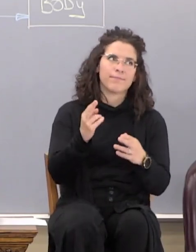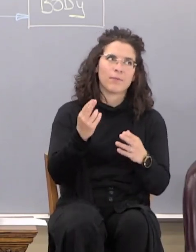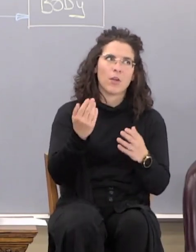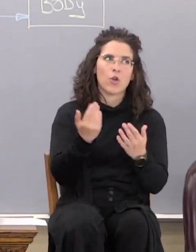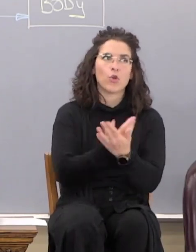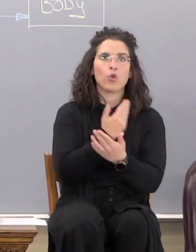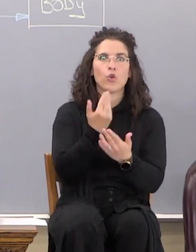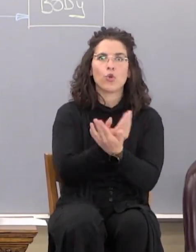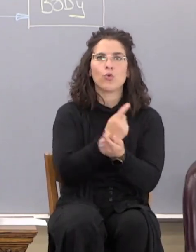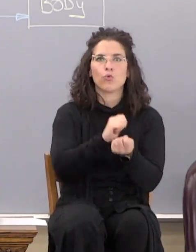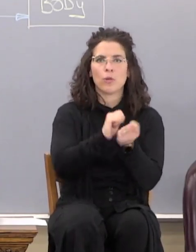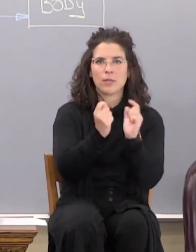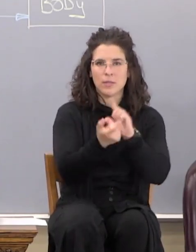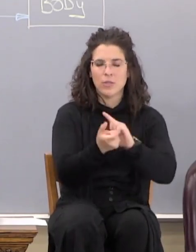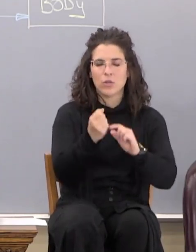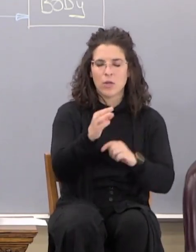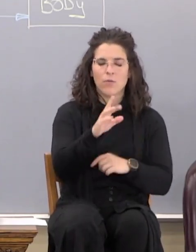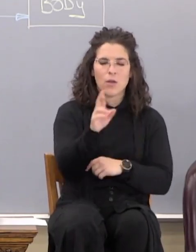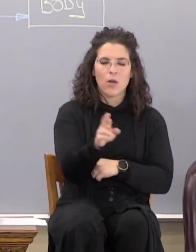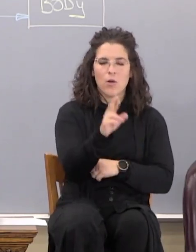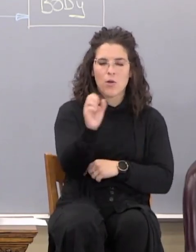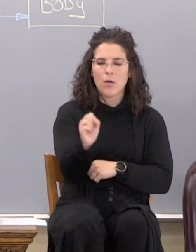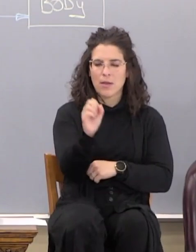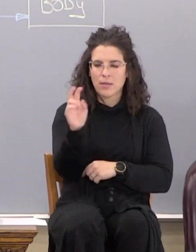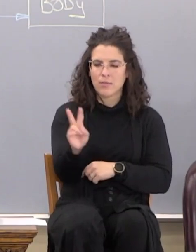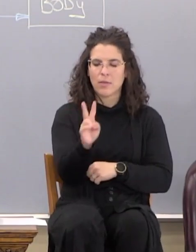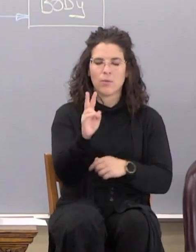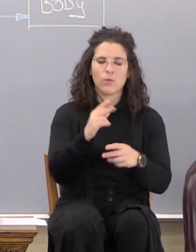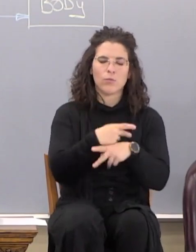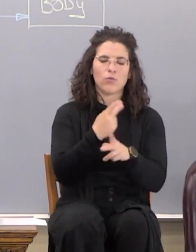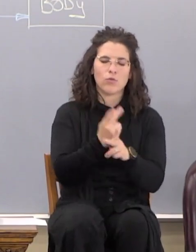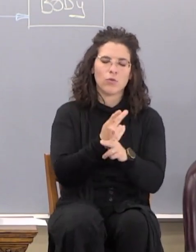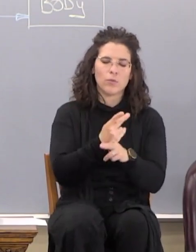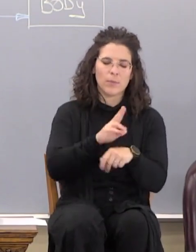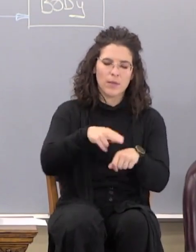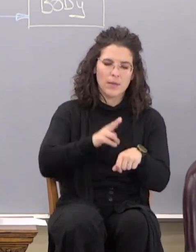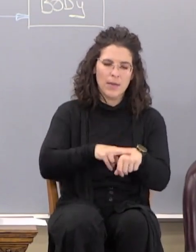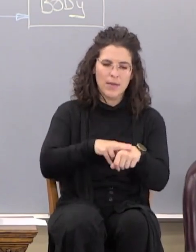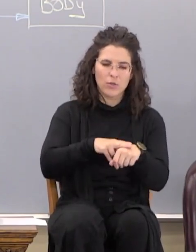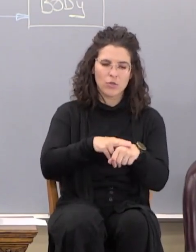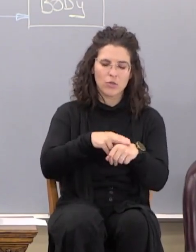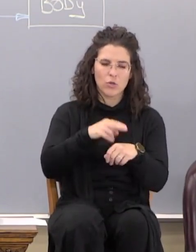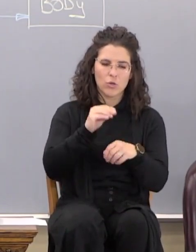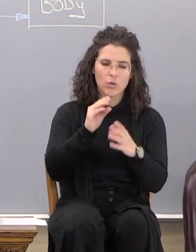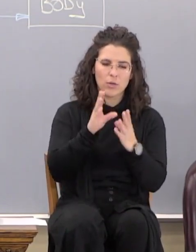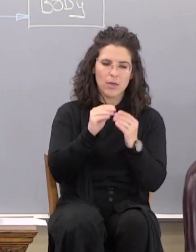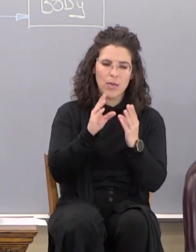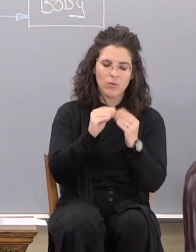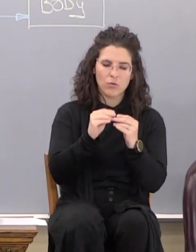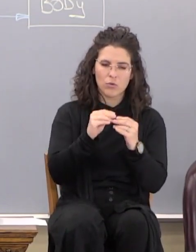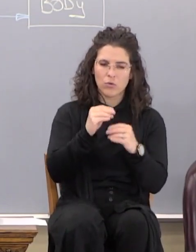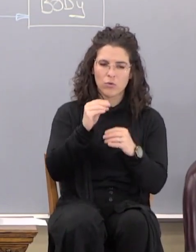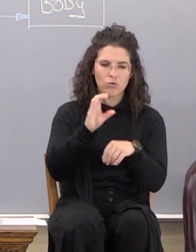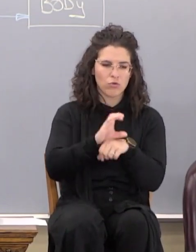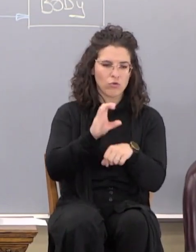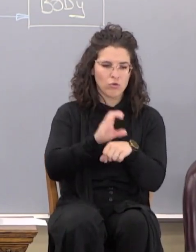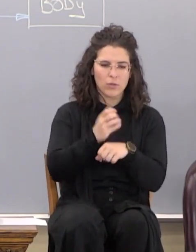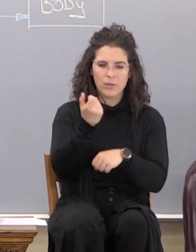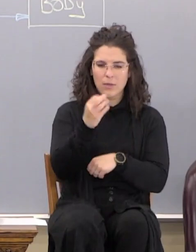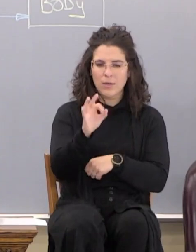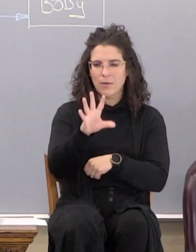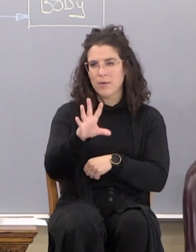Version, which was produced by the National Council of Churches in 1952 and was denounced by every conservative outfit in the country